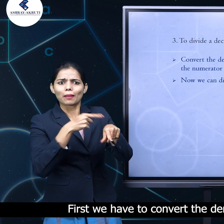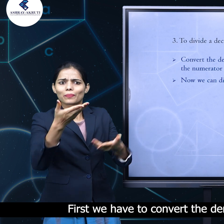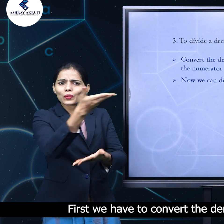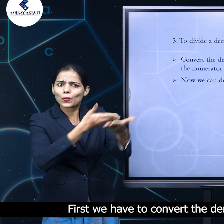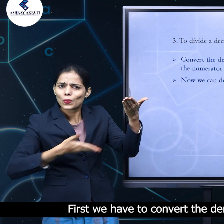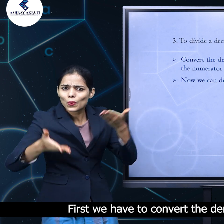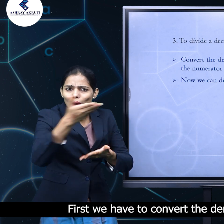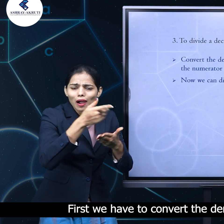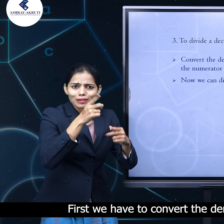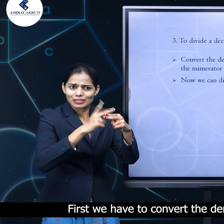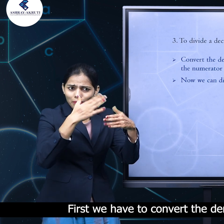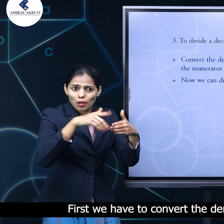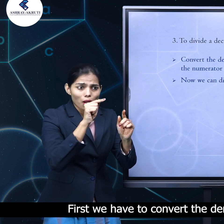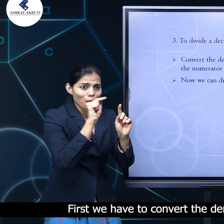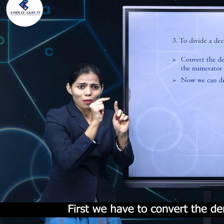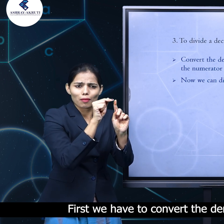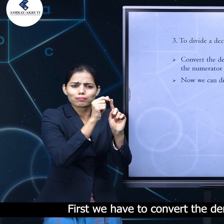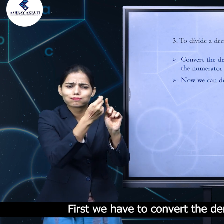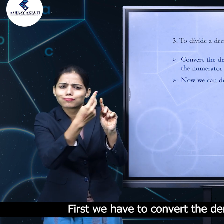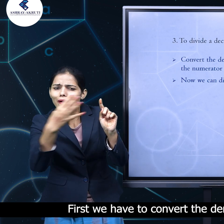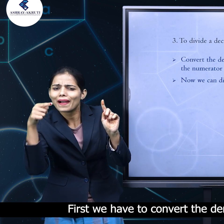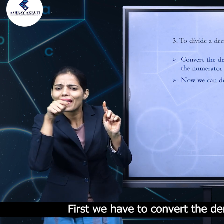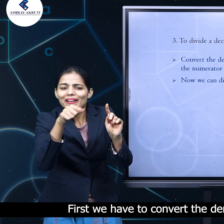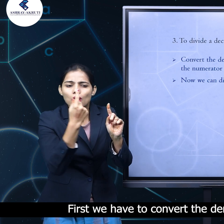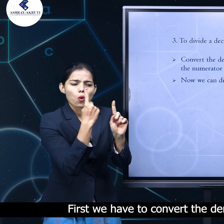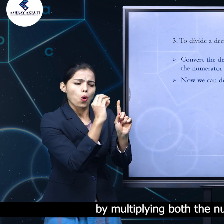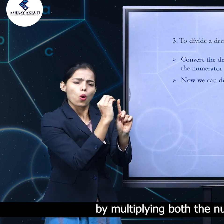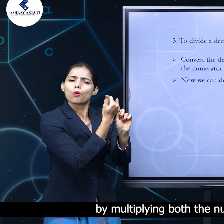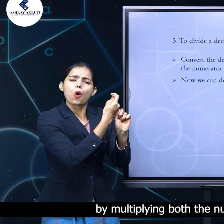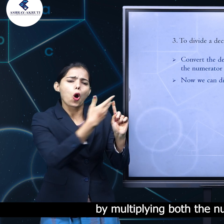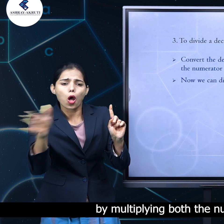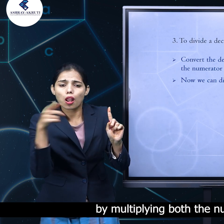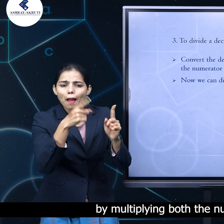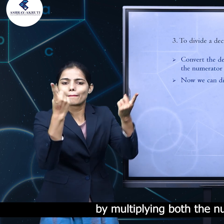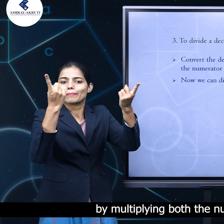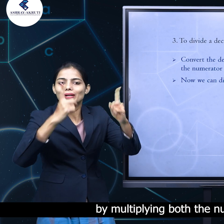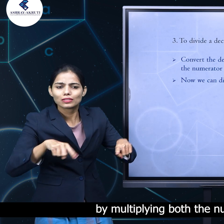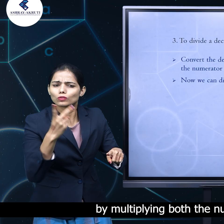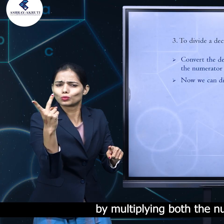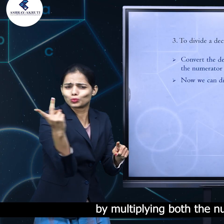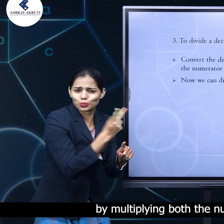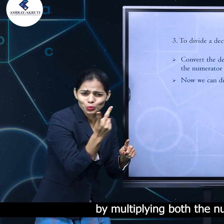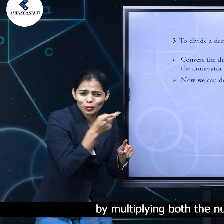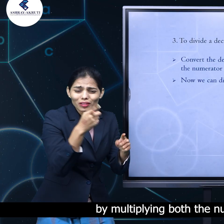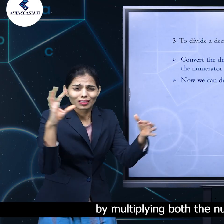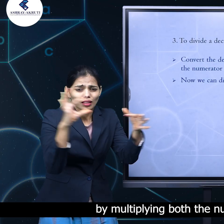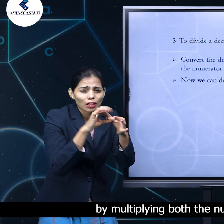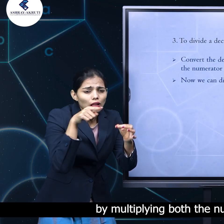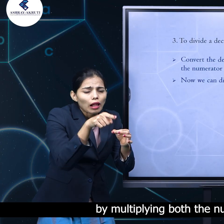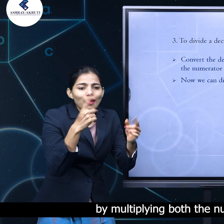First, we have to convert the denominator as the whole number by multiplying both the numerator and denominator